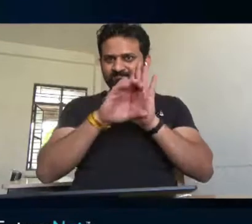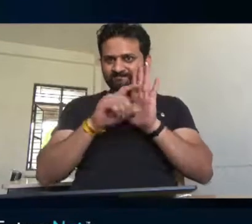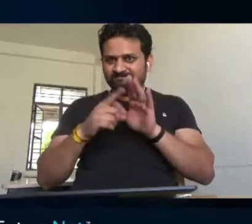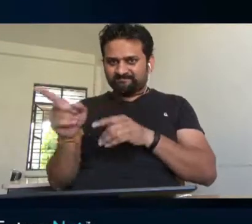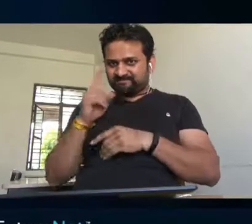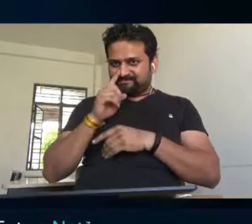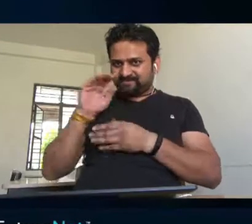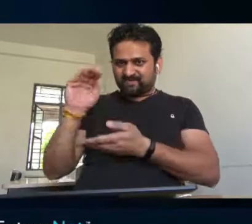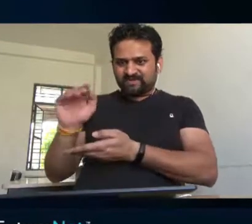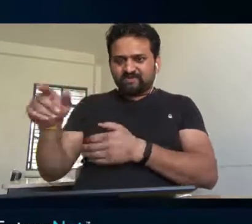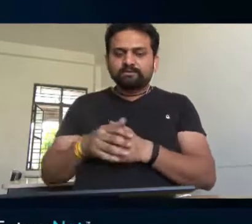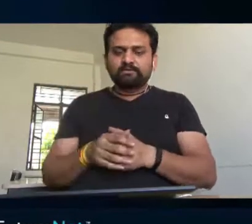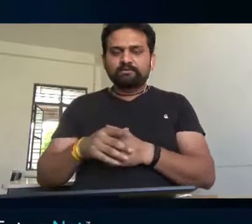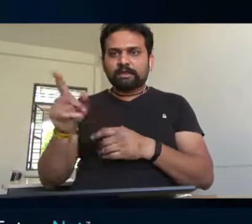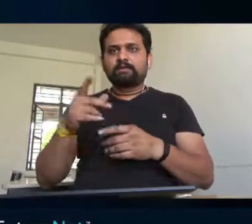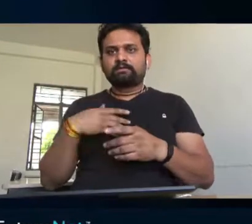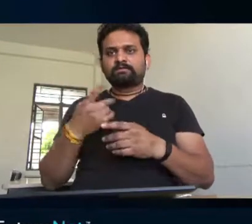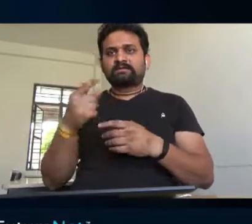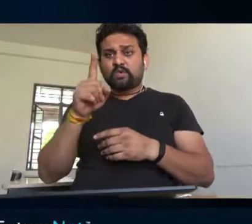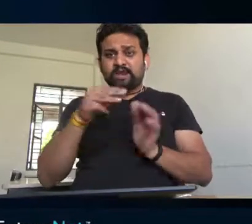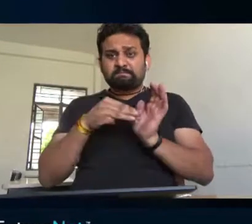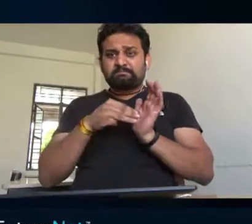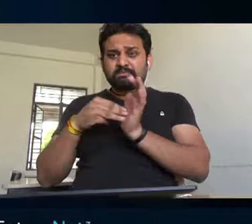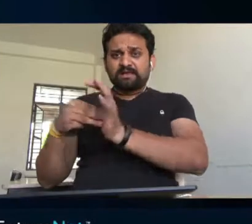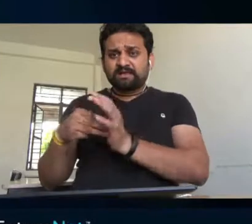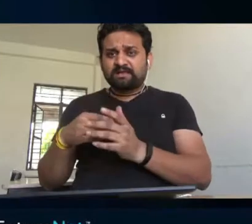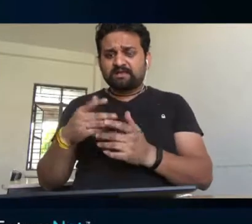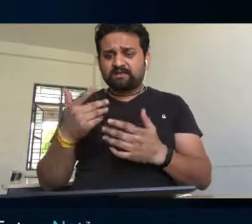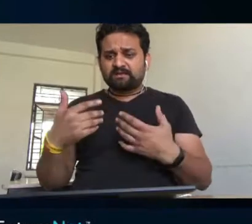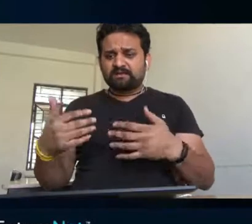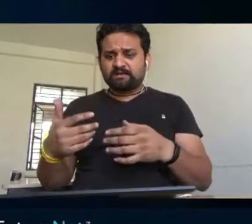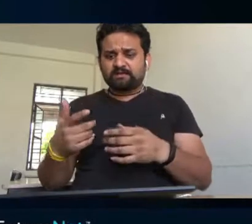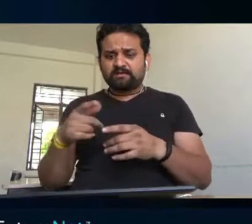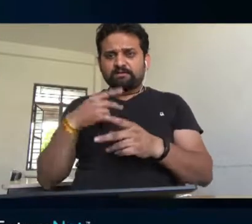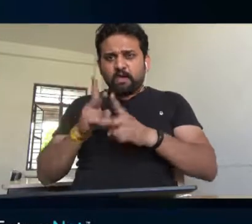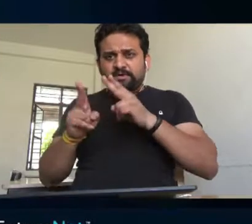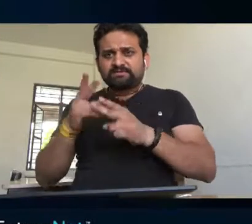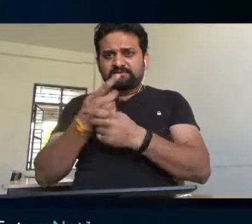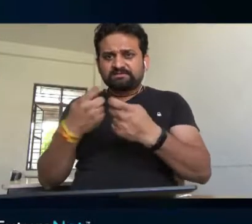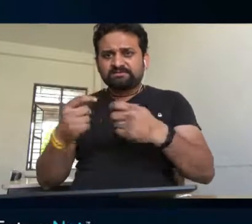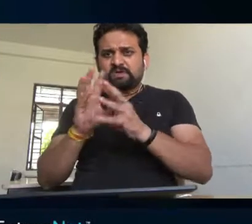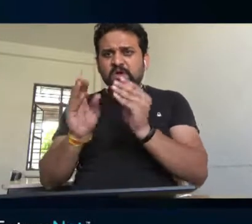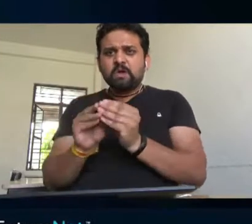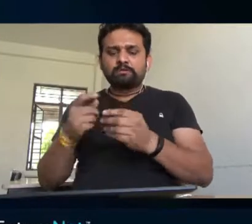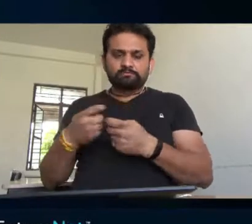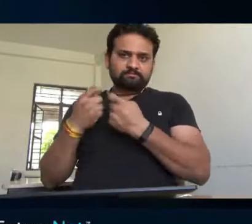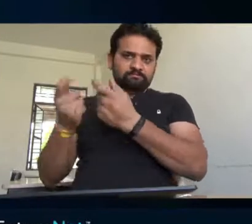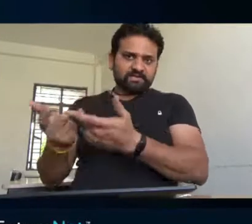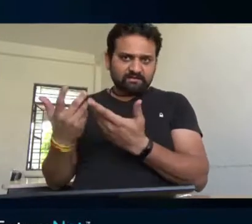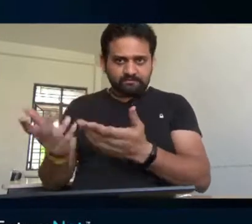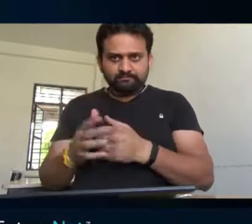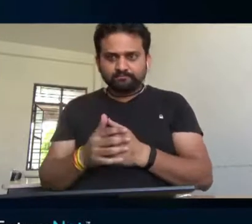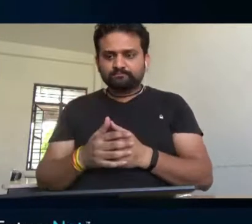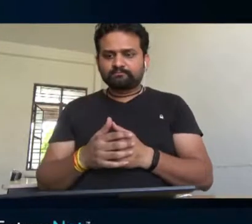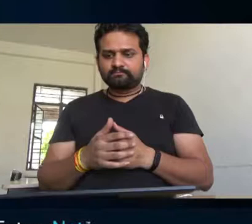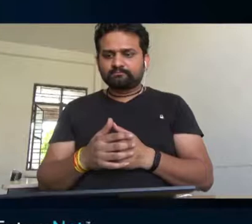will share with you some of them. Here, Victoria, we are paying for a surgery for her, and we